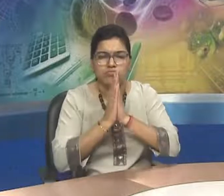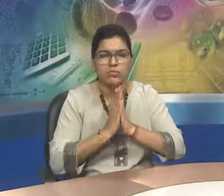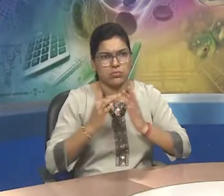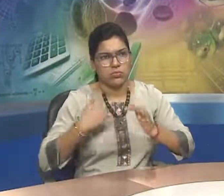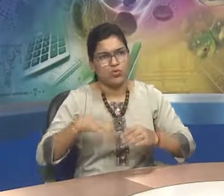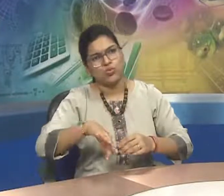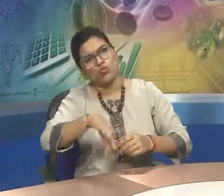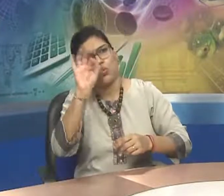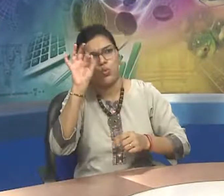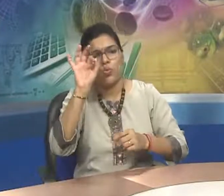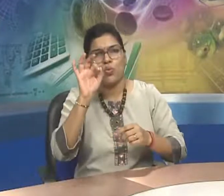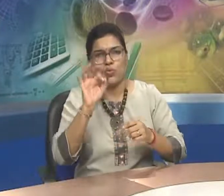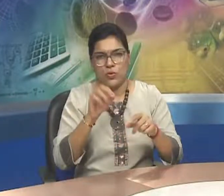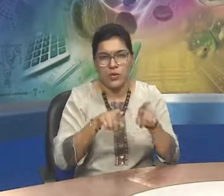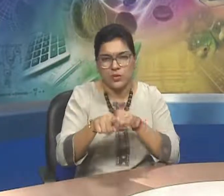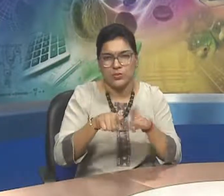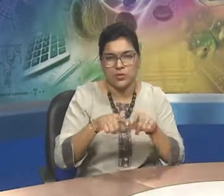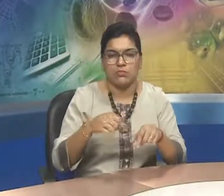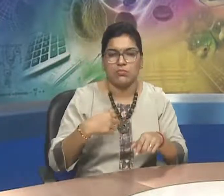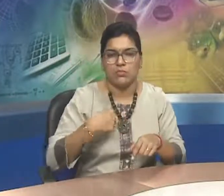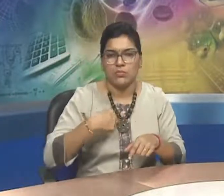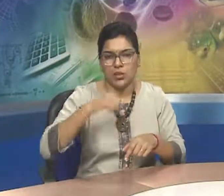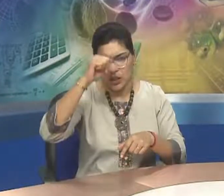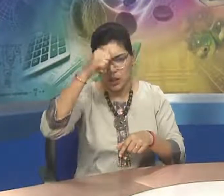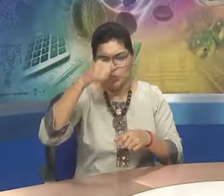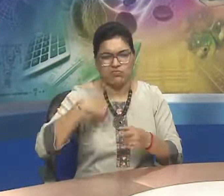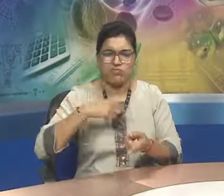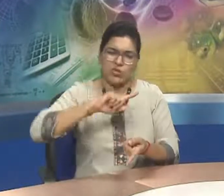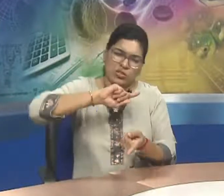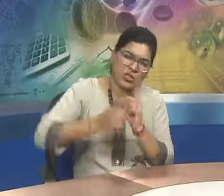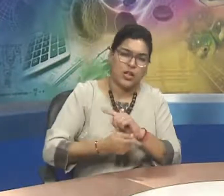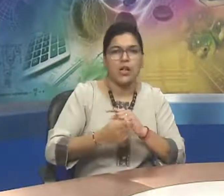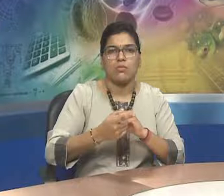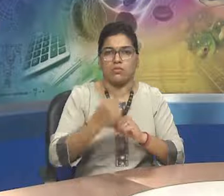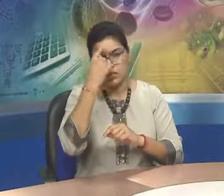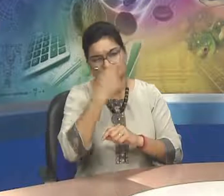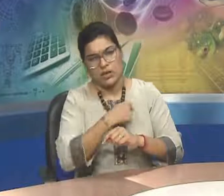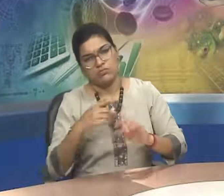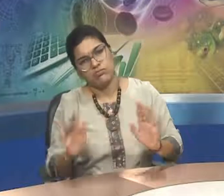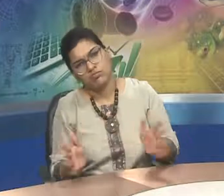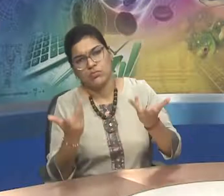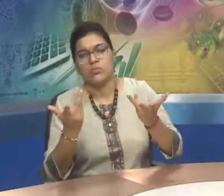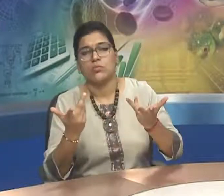It can also be restricted on the grounds of public order,